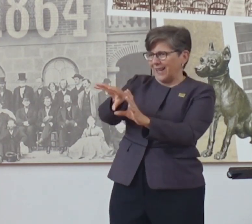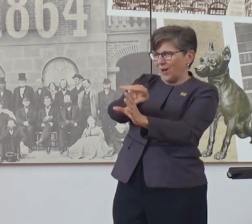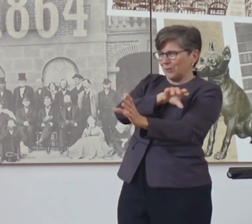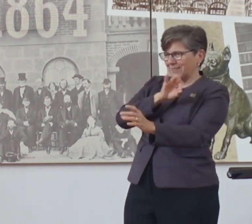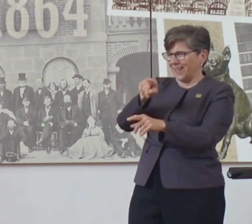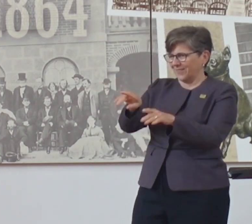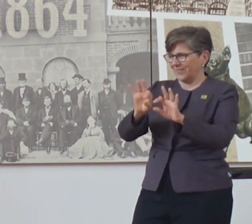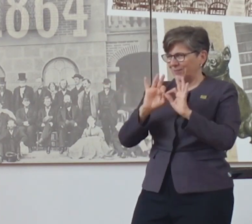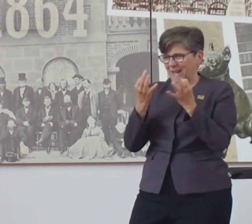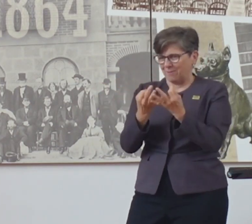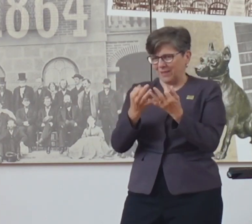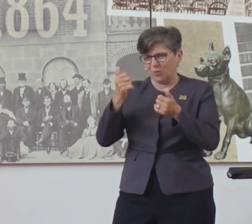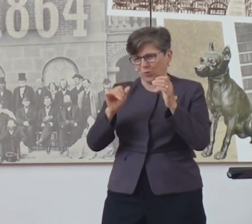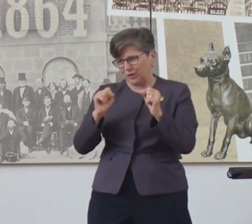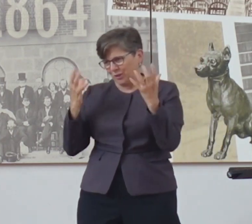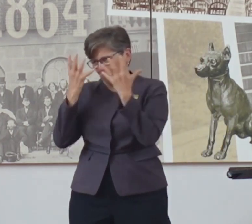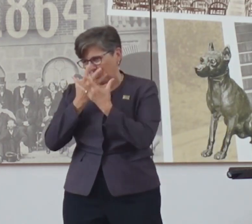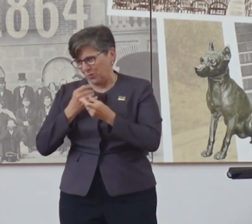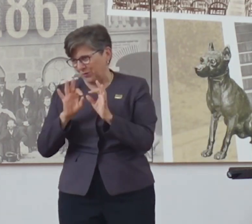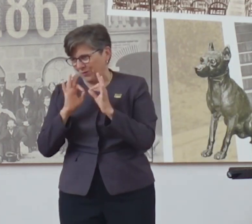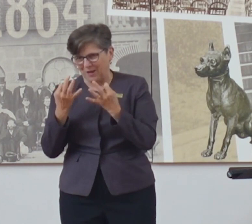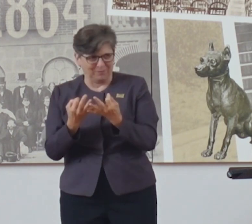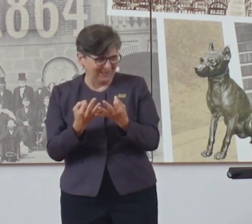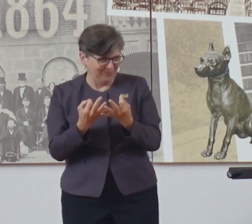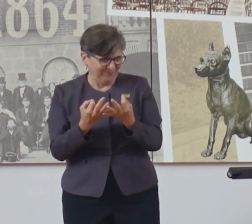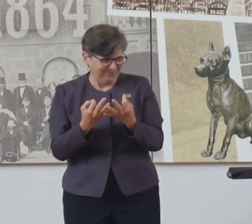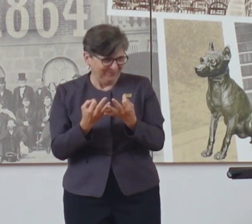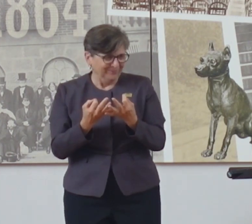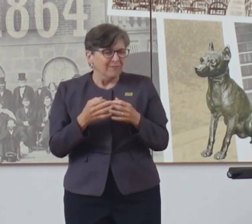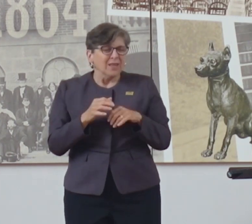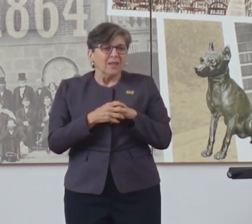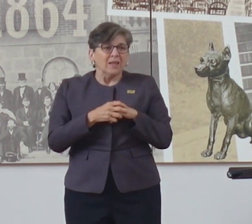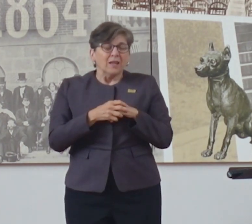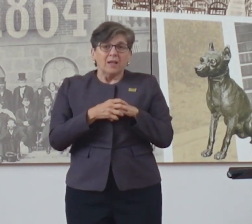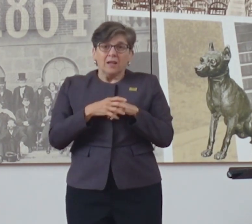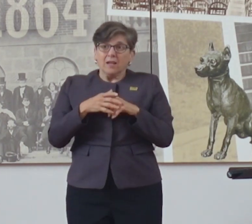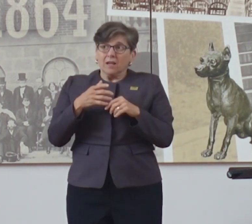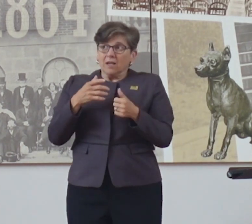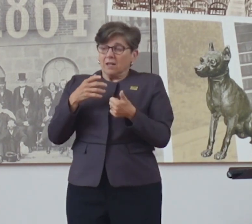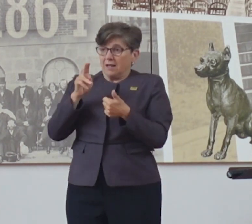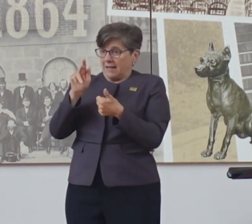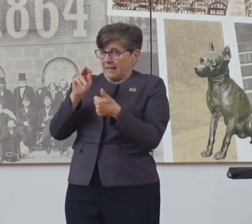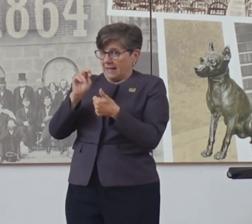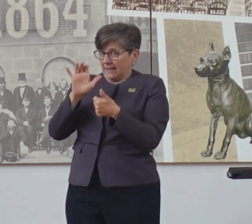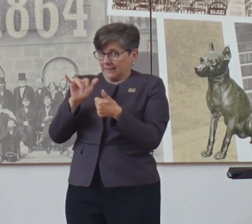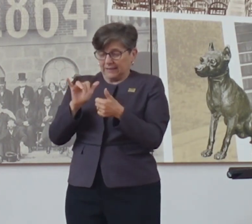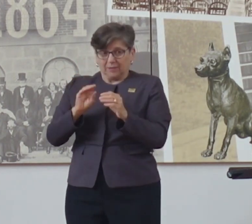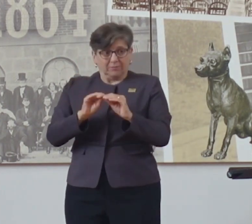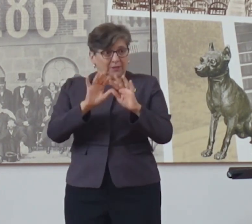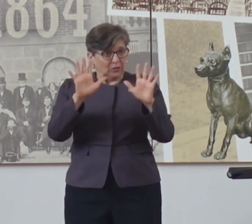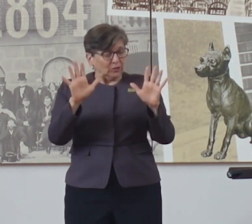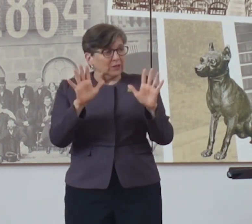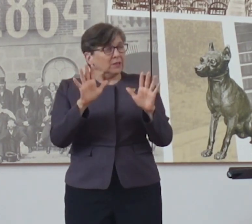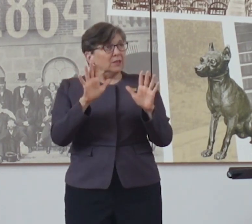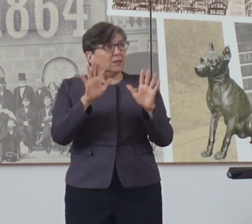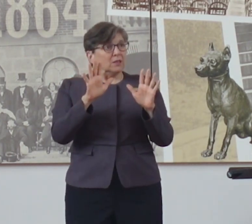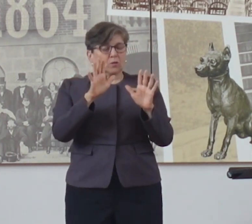the impact that she had on all of us as not being members of the family, and it's so beautiful for you as members of the family to be able to hear us share our